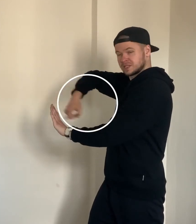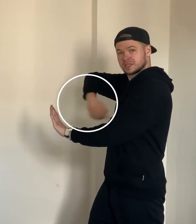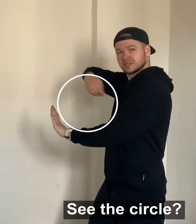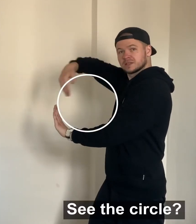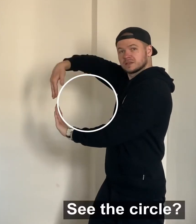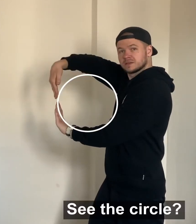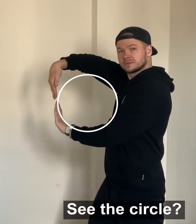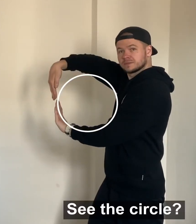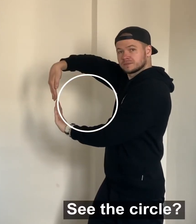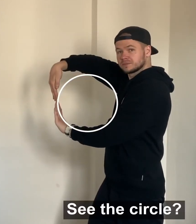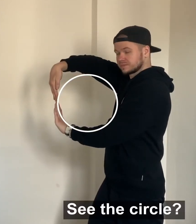See the circle?